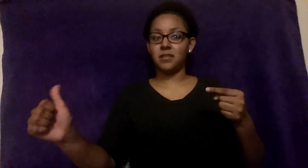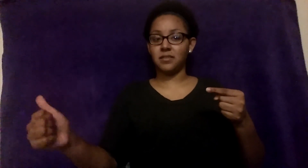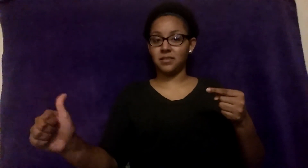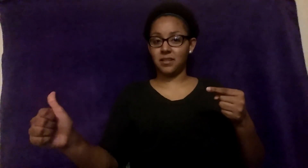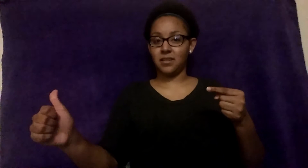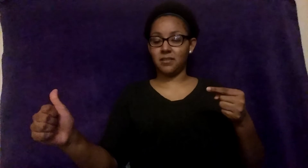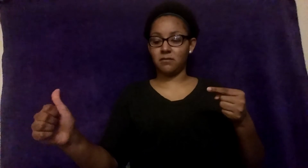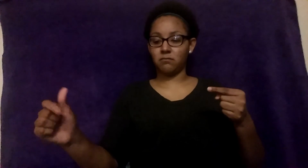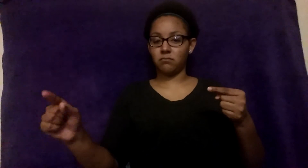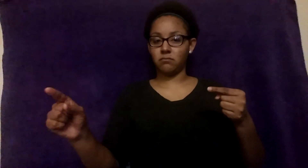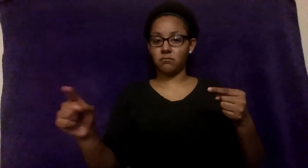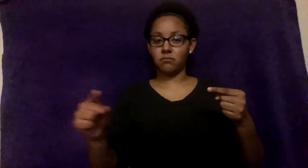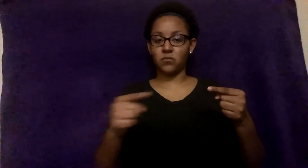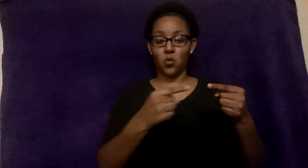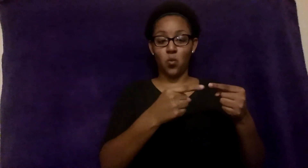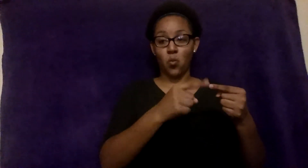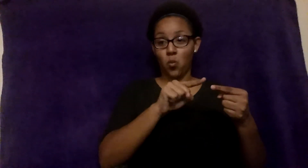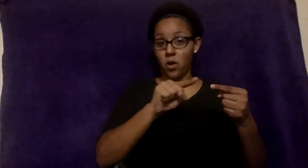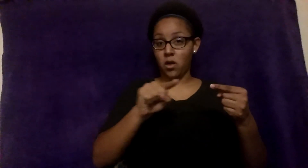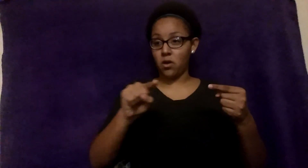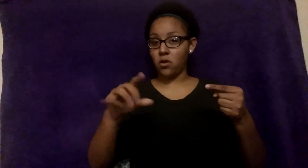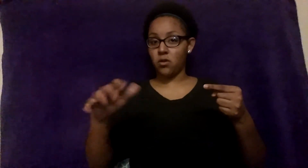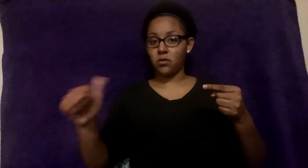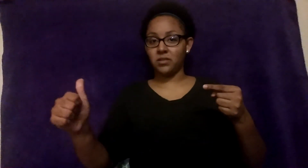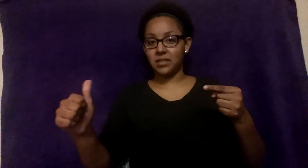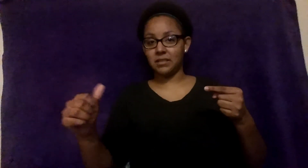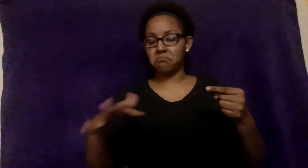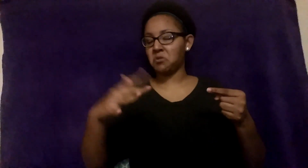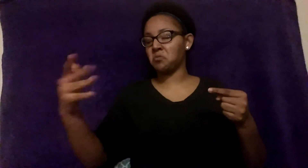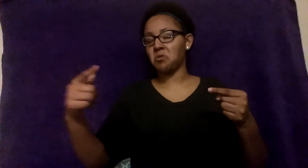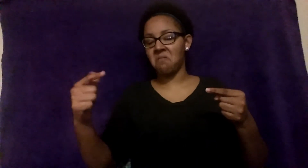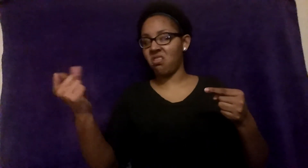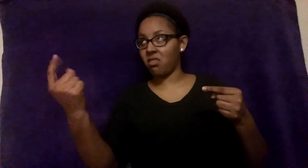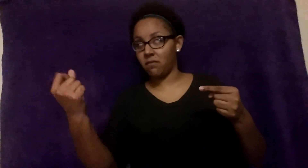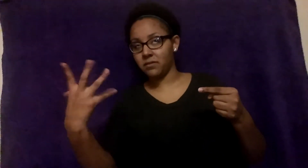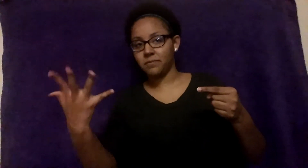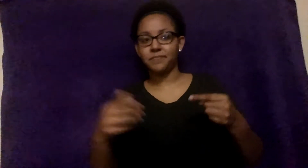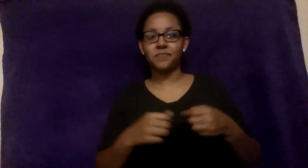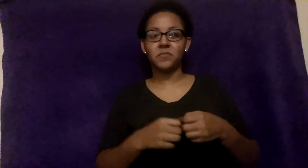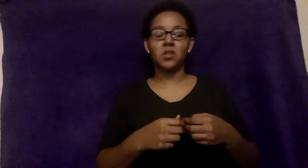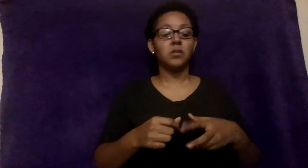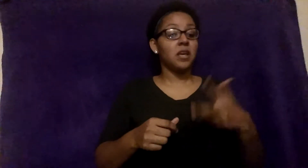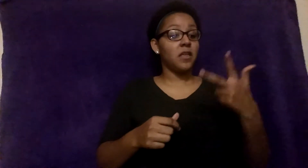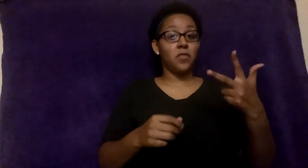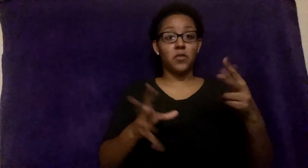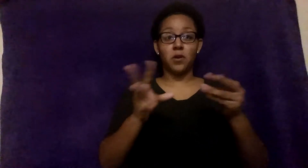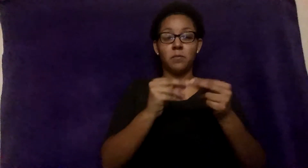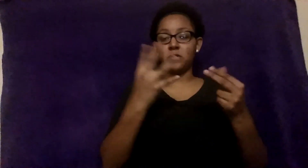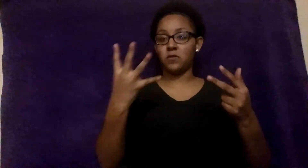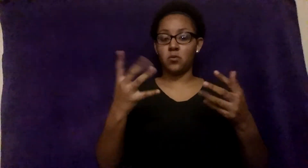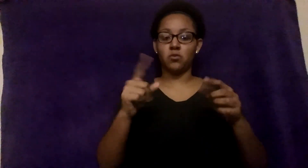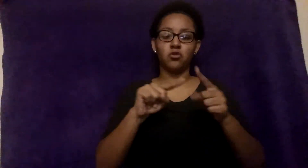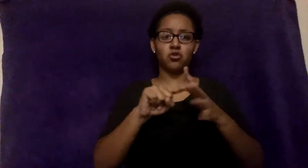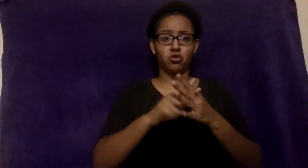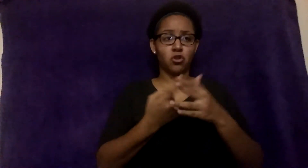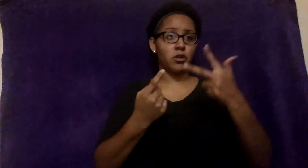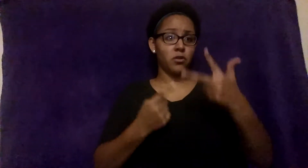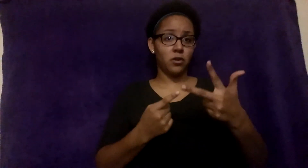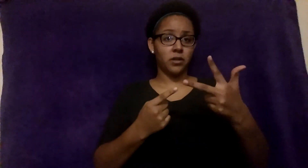10. Keeps going, 11. So we're saying 3 plus 4. So let's start at 3. So I have 3